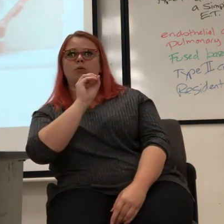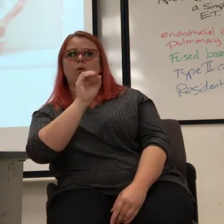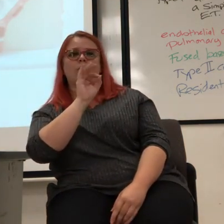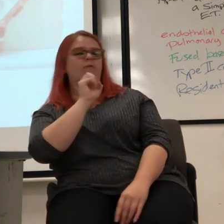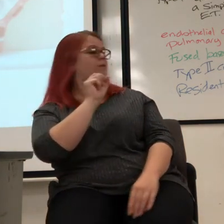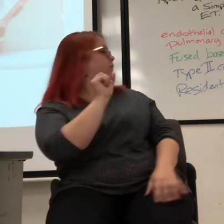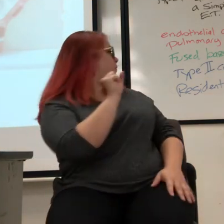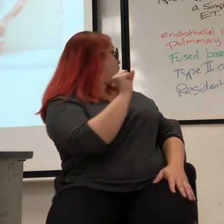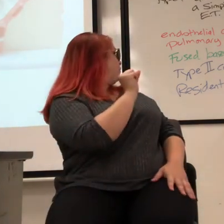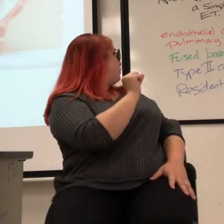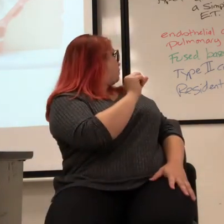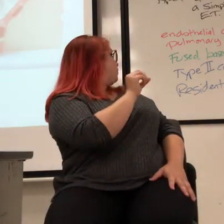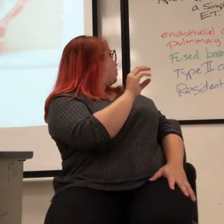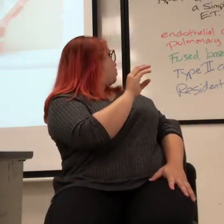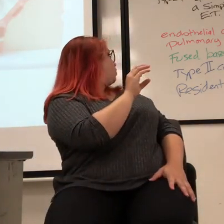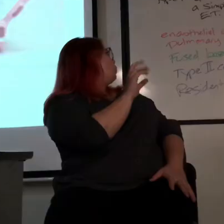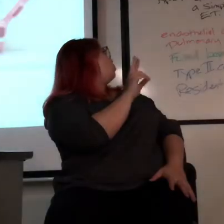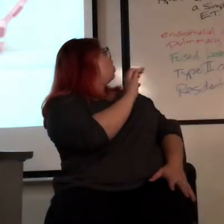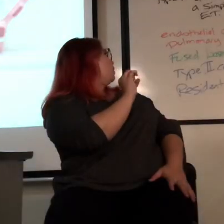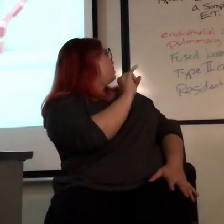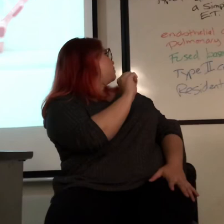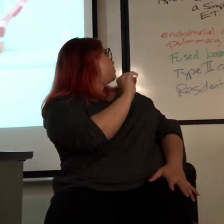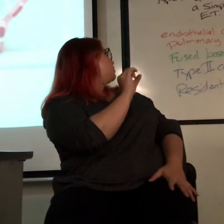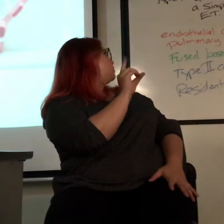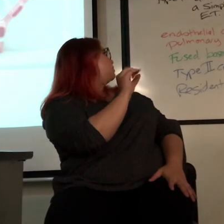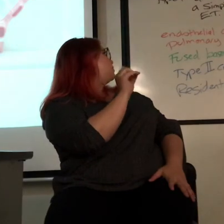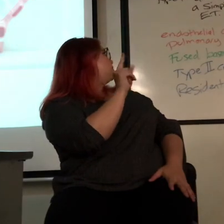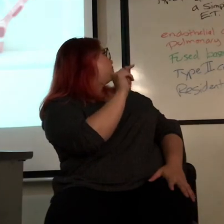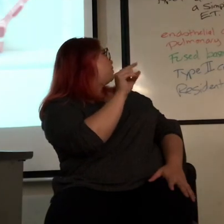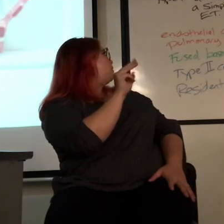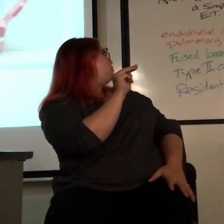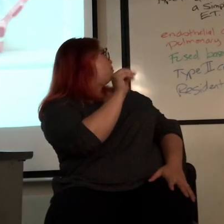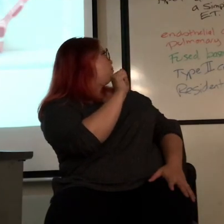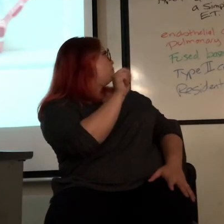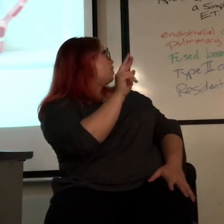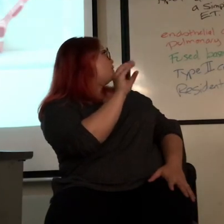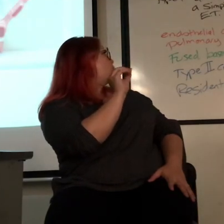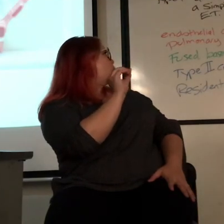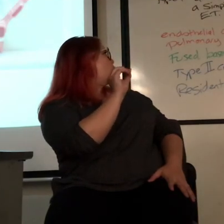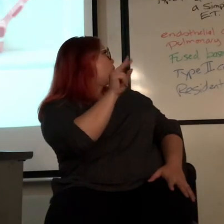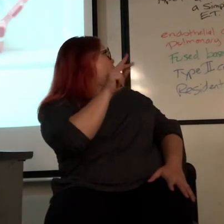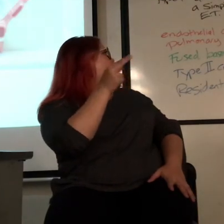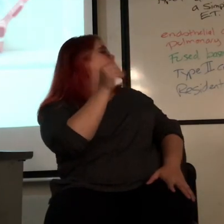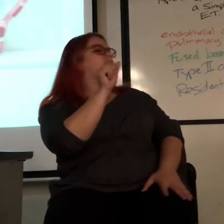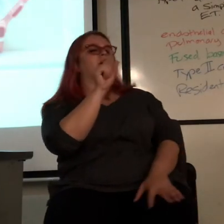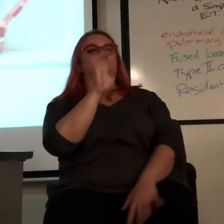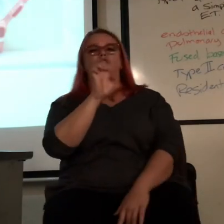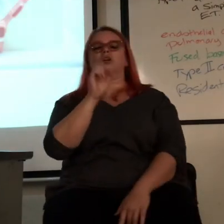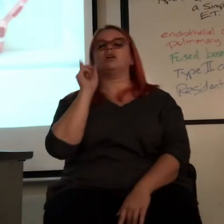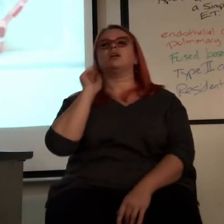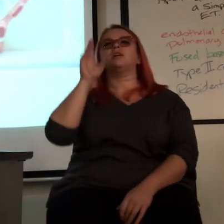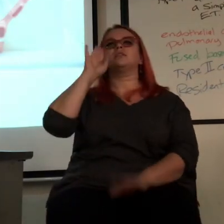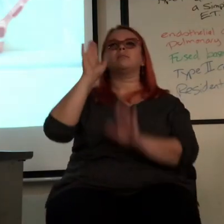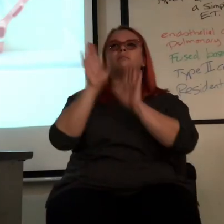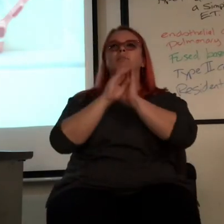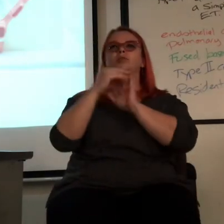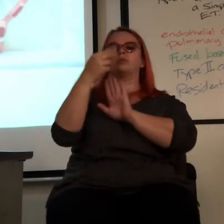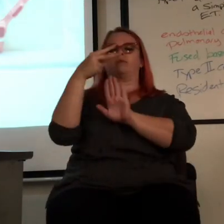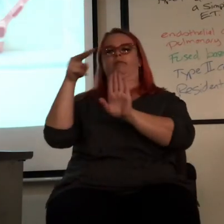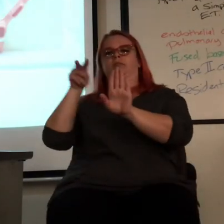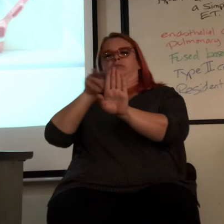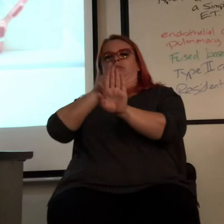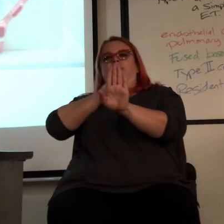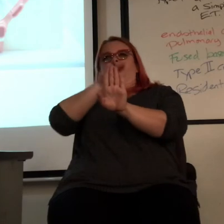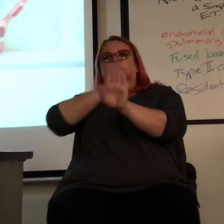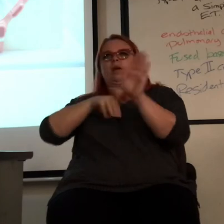Oh. Yeah, wait, that meter, sorry. Resident macrophage. Here's a picture of the back of the model, so you can study the alveolar wall.